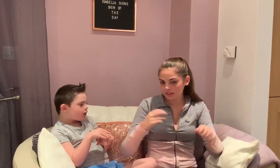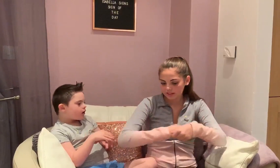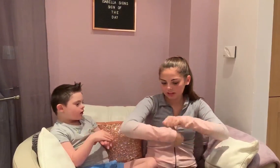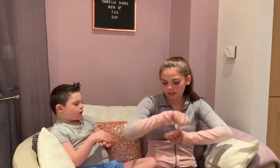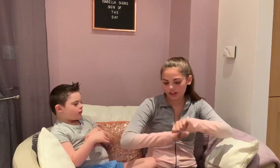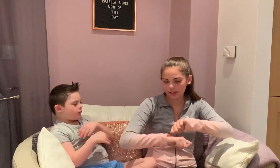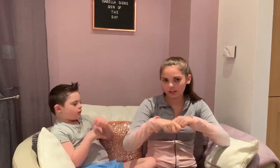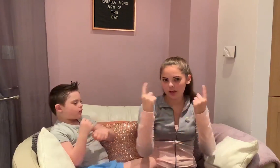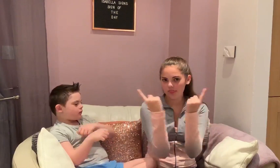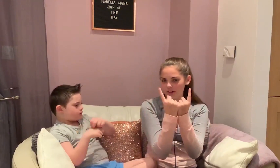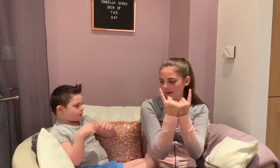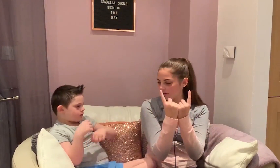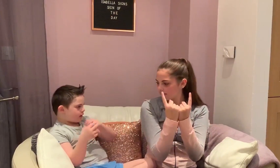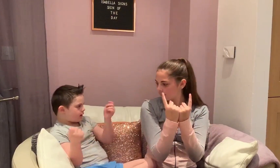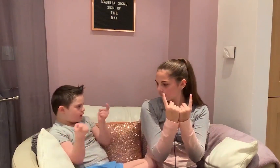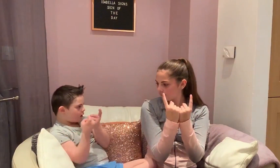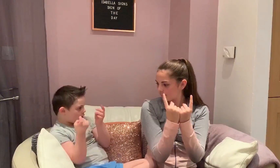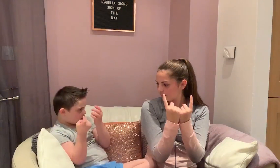Wouldn't change a thing.